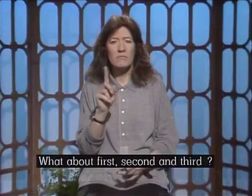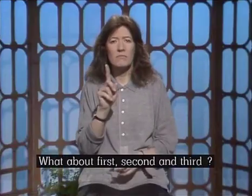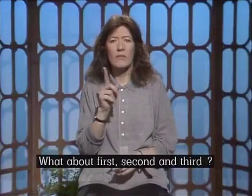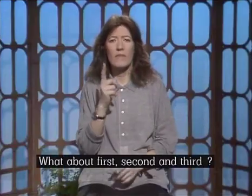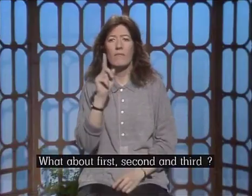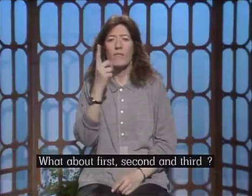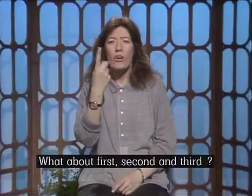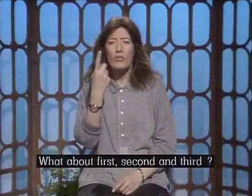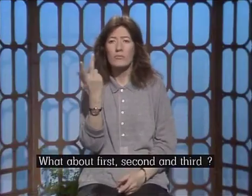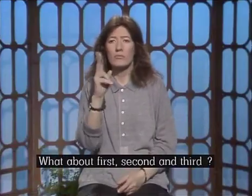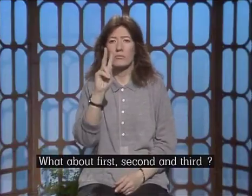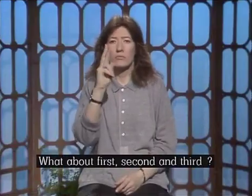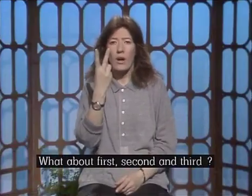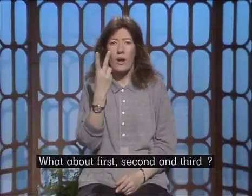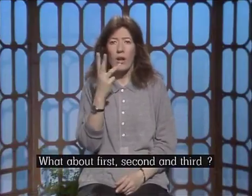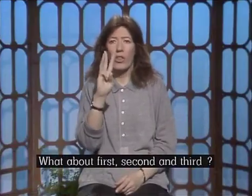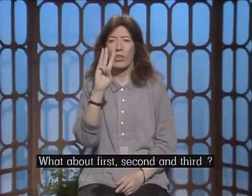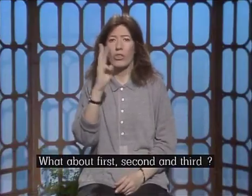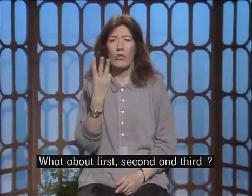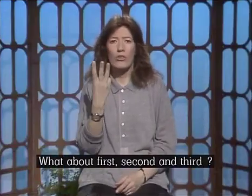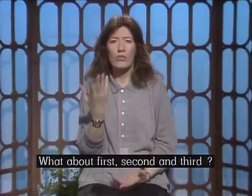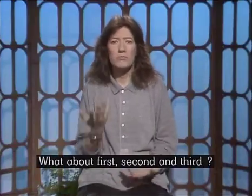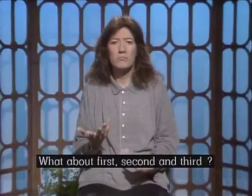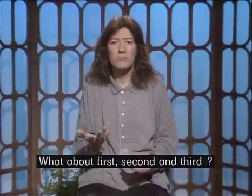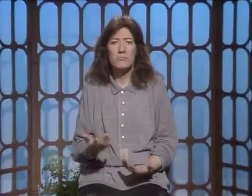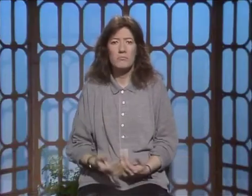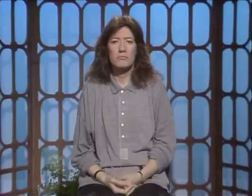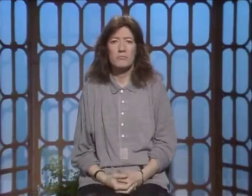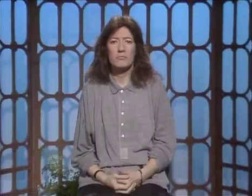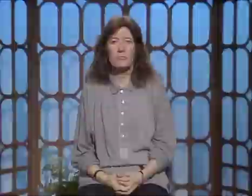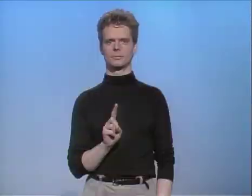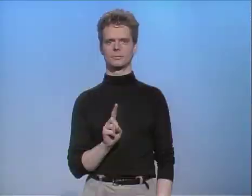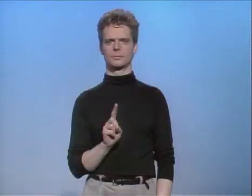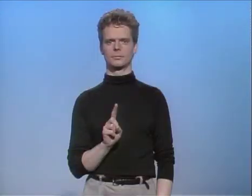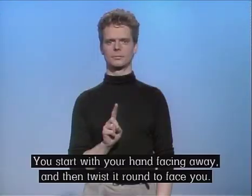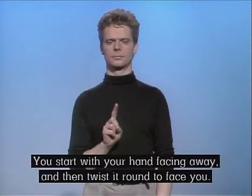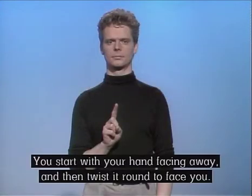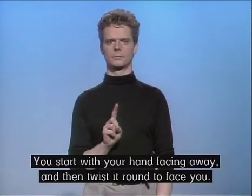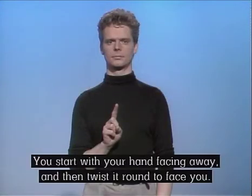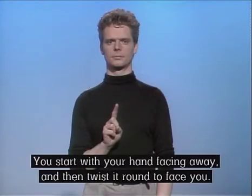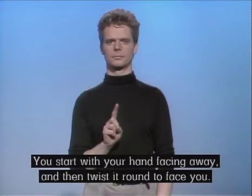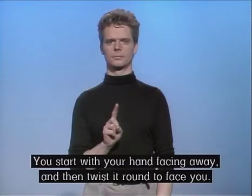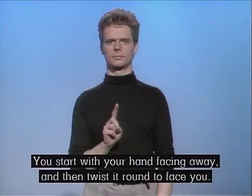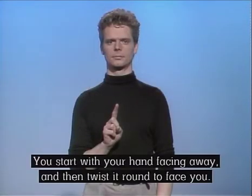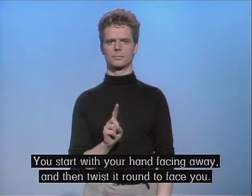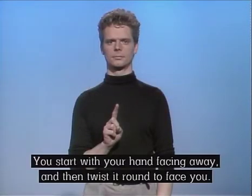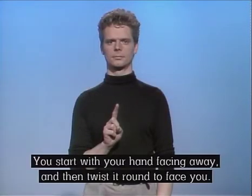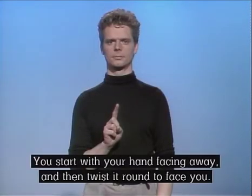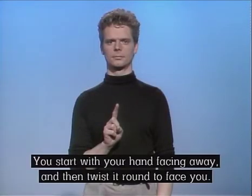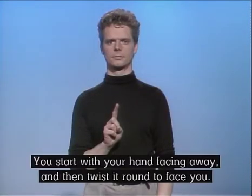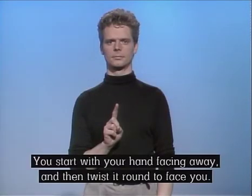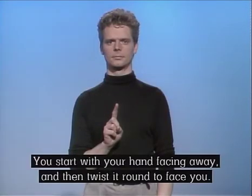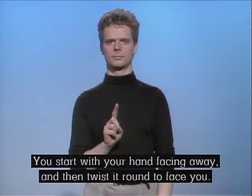What about first, second and third? Well, you start with your hand facing away from